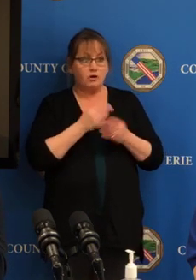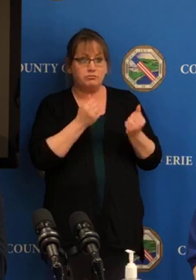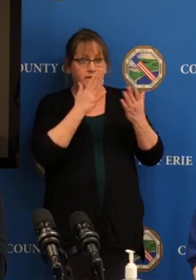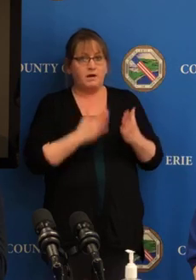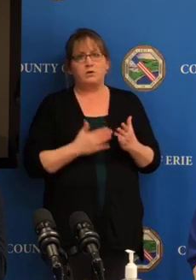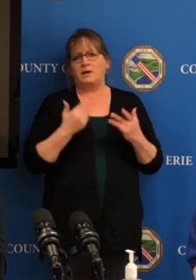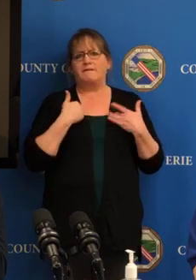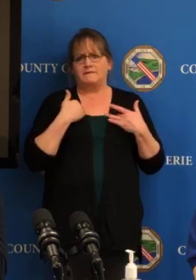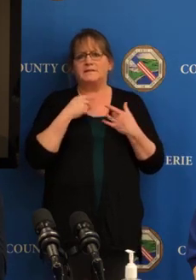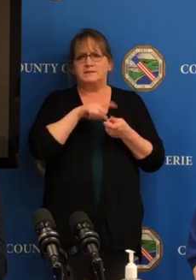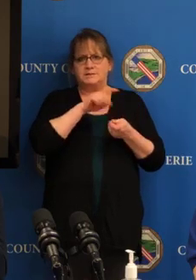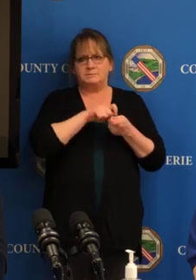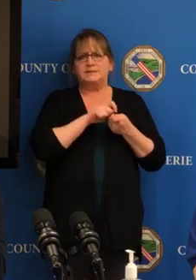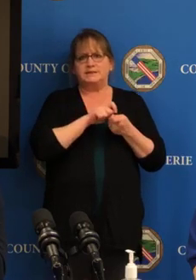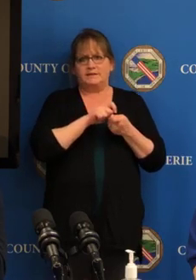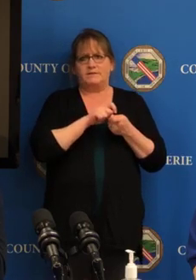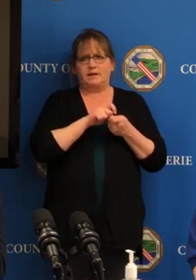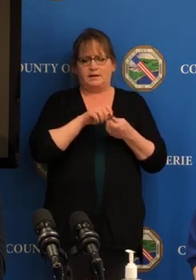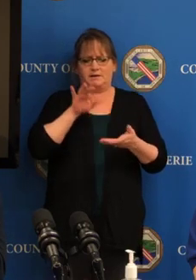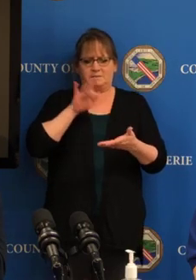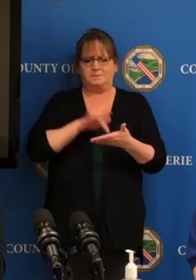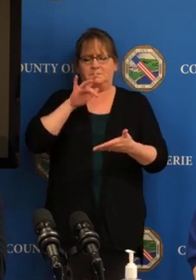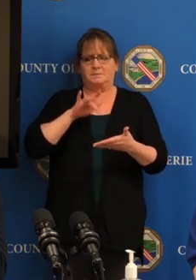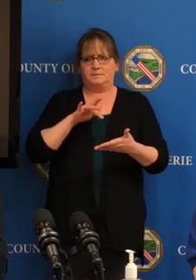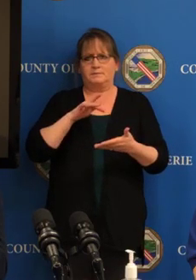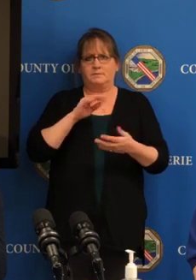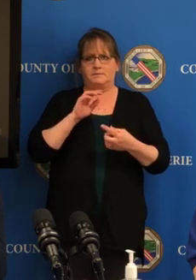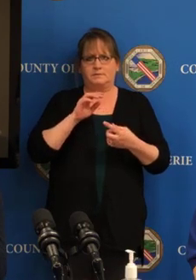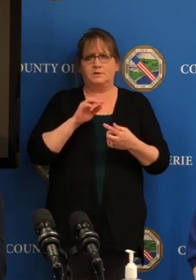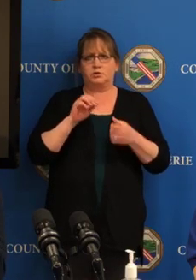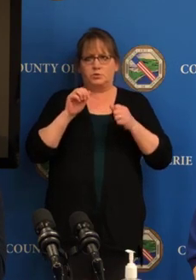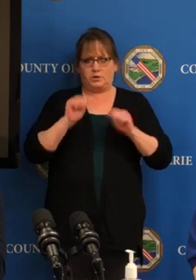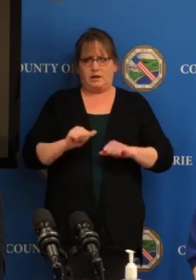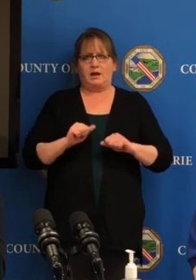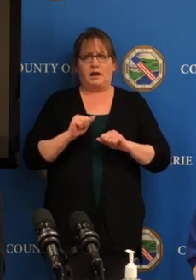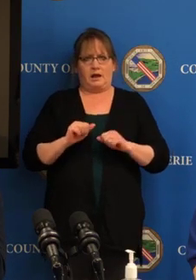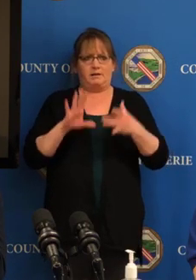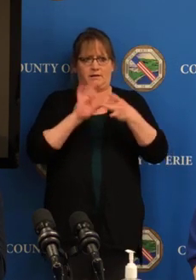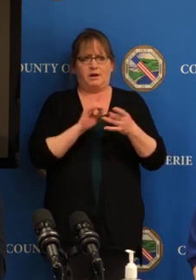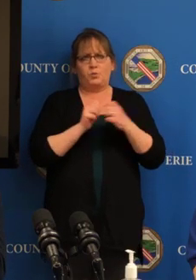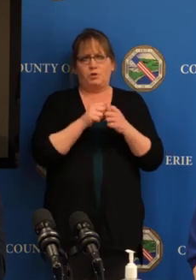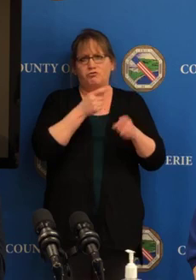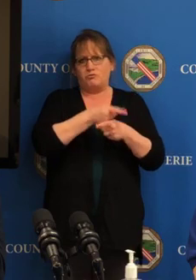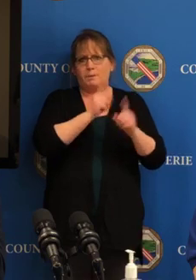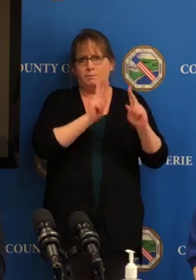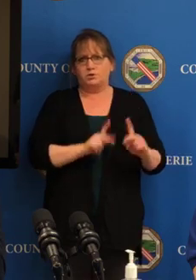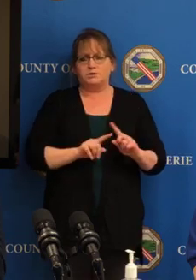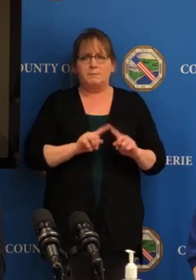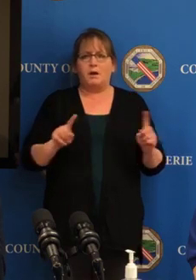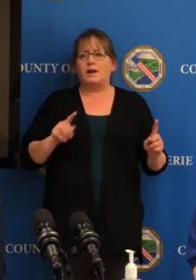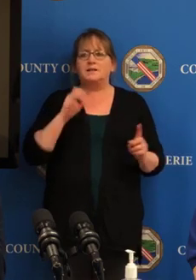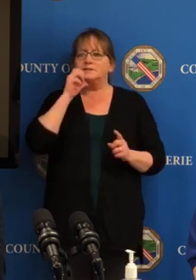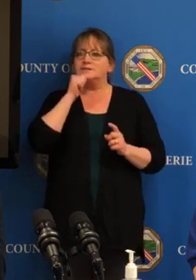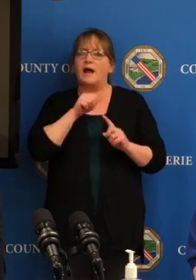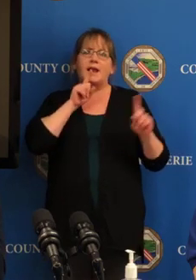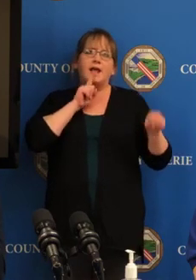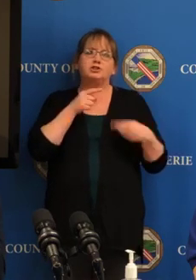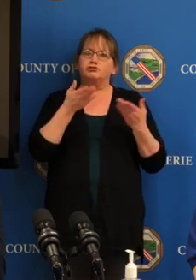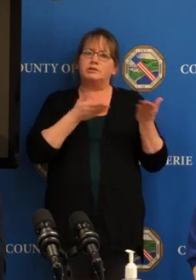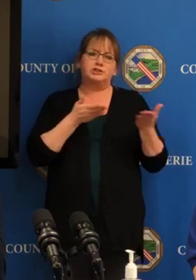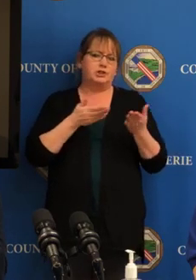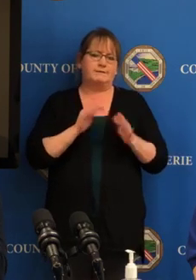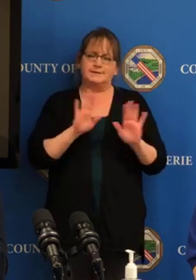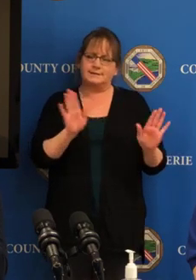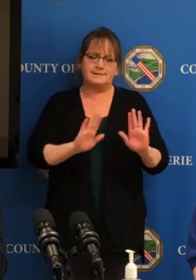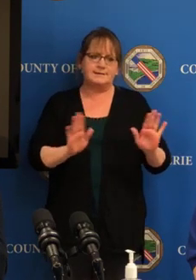specific number for you to, or button for you to press when you get in, so you can be directed to the correct individuals. But this is not an answering service. This is